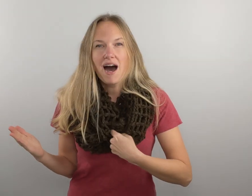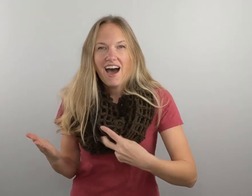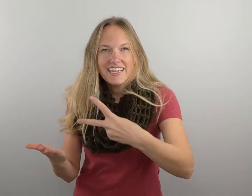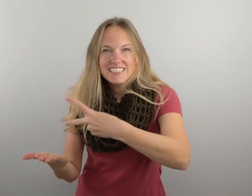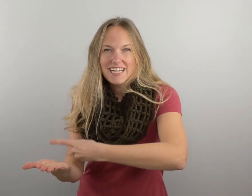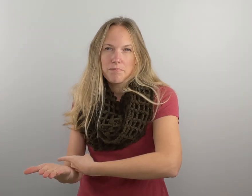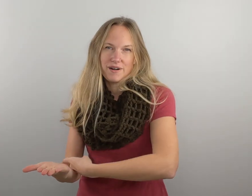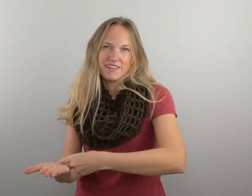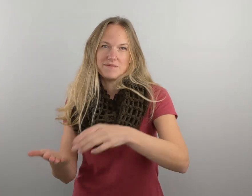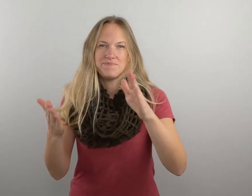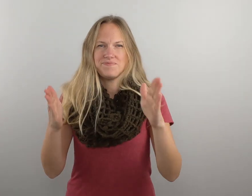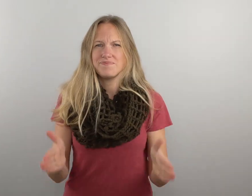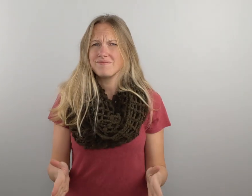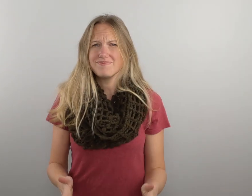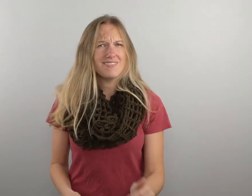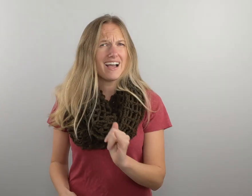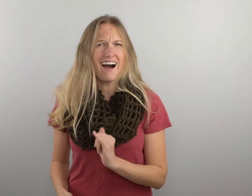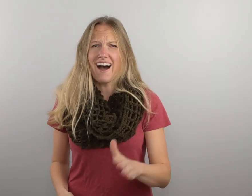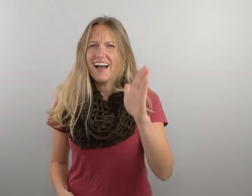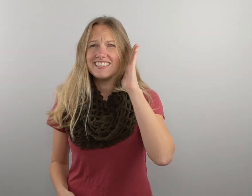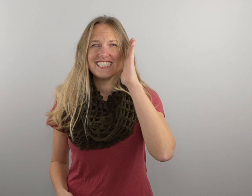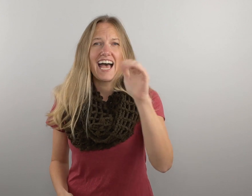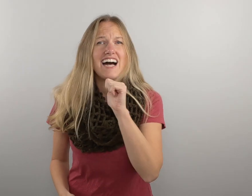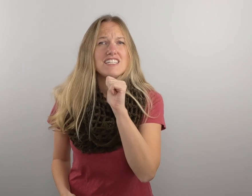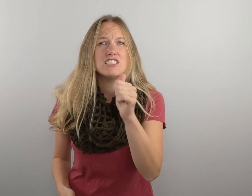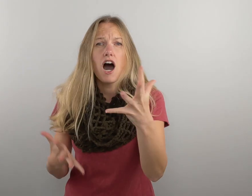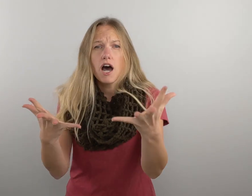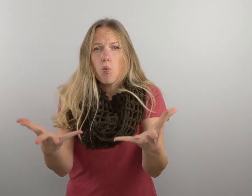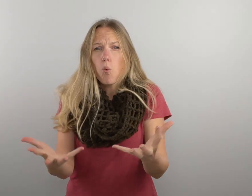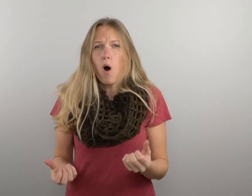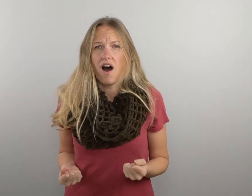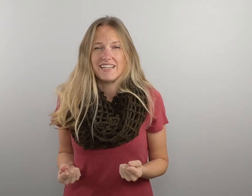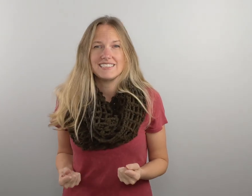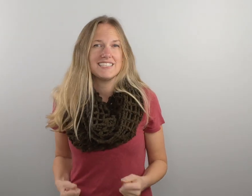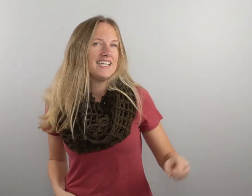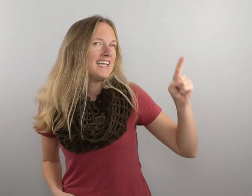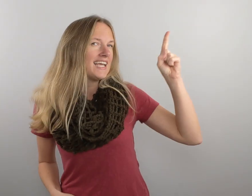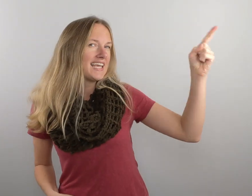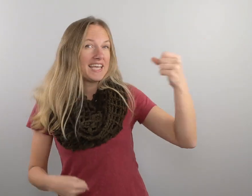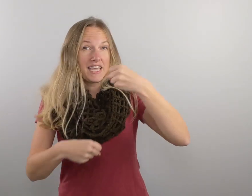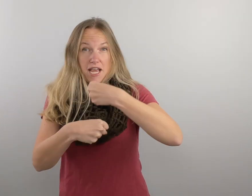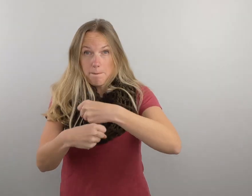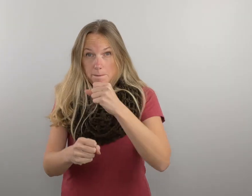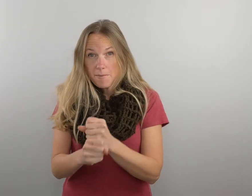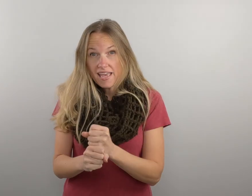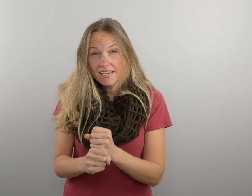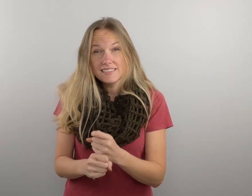my shepherd. I shall not want. He makes